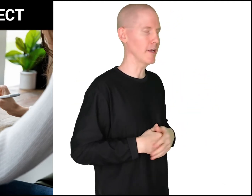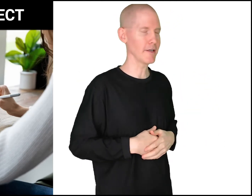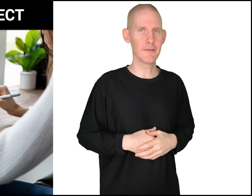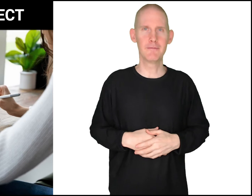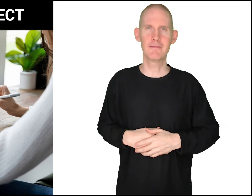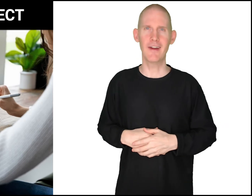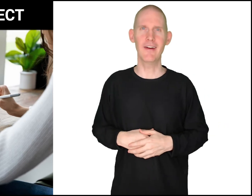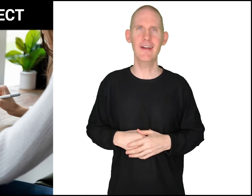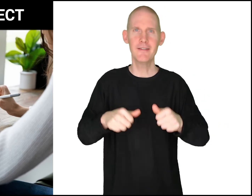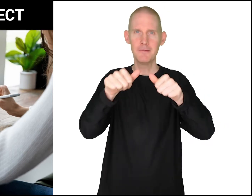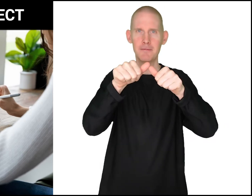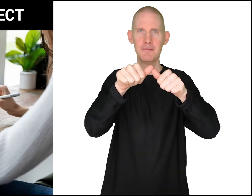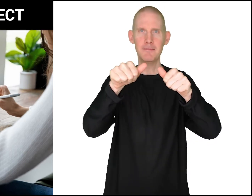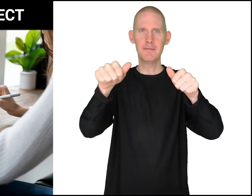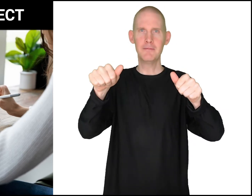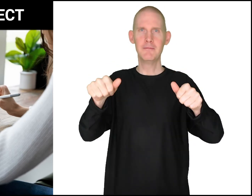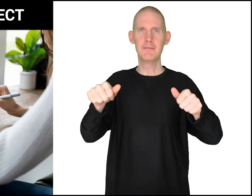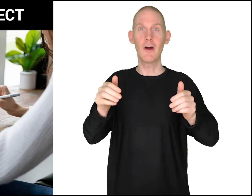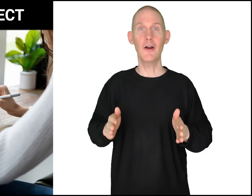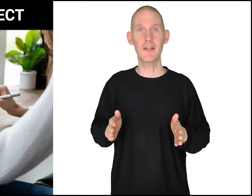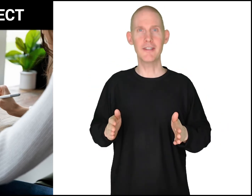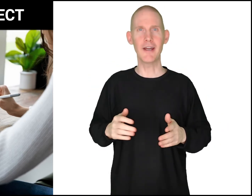Architect, all right? Architect.